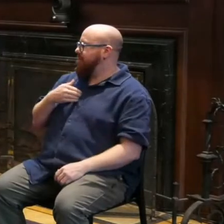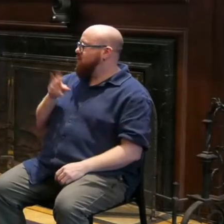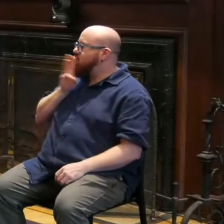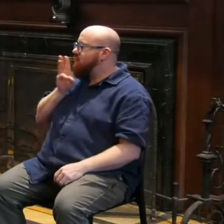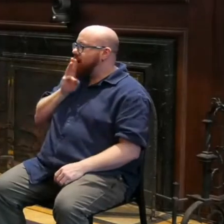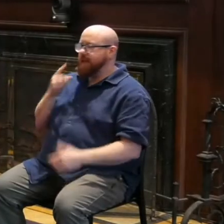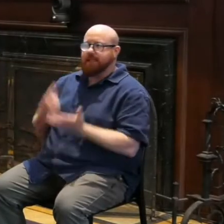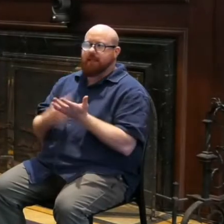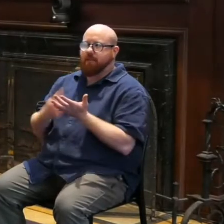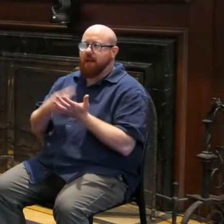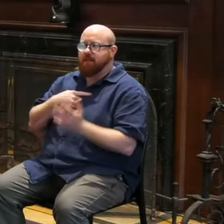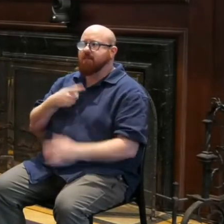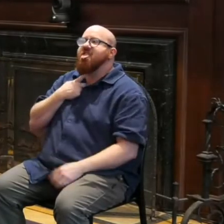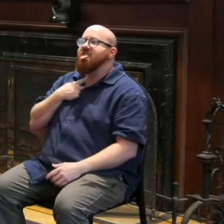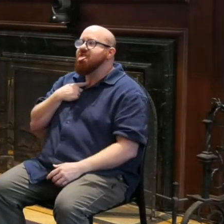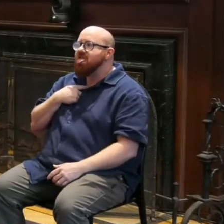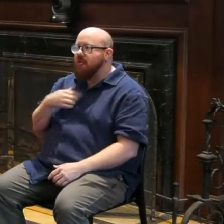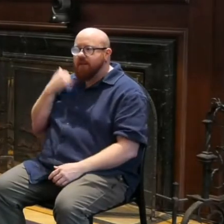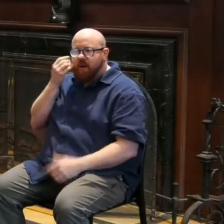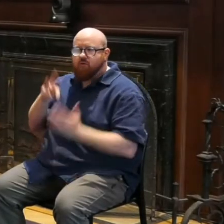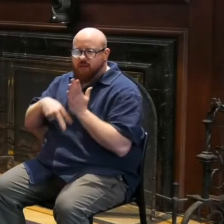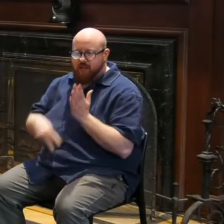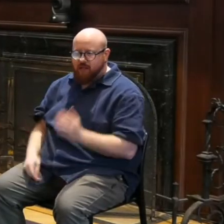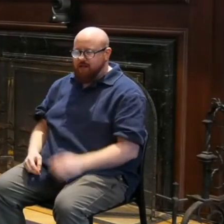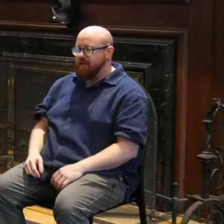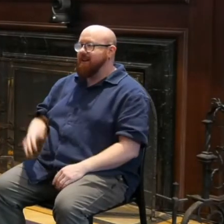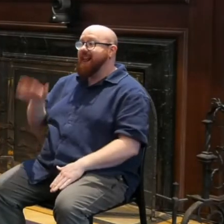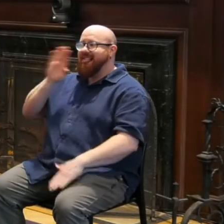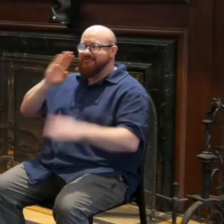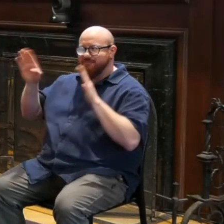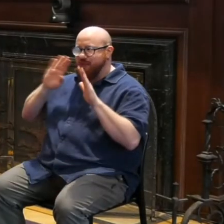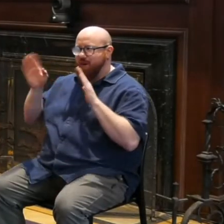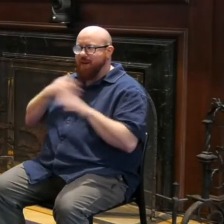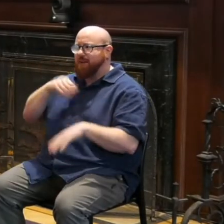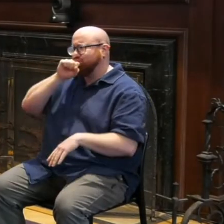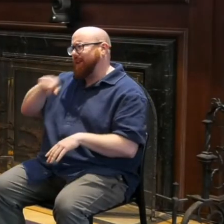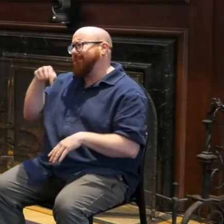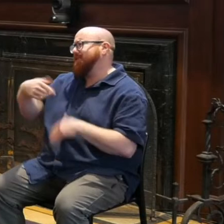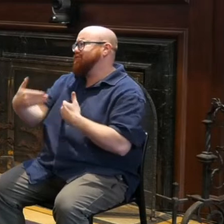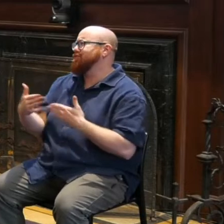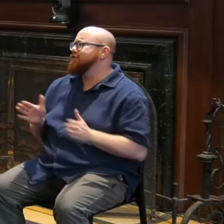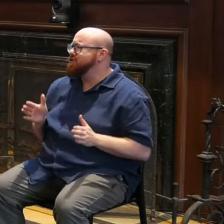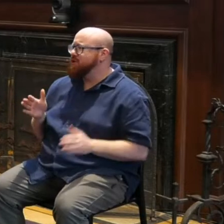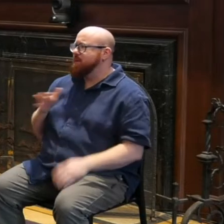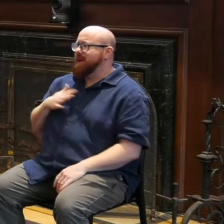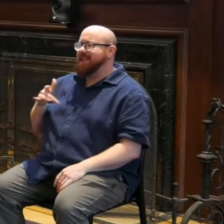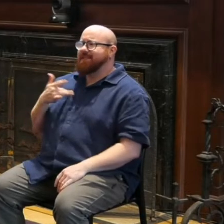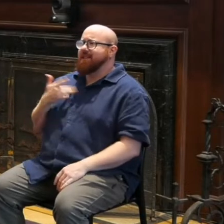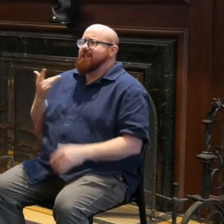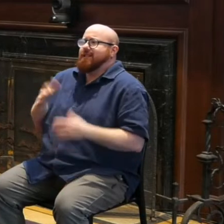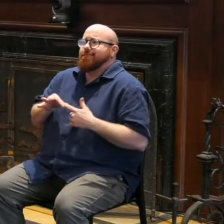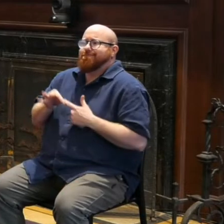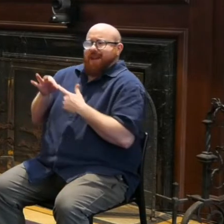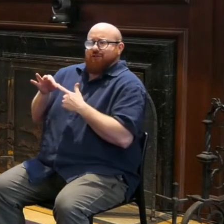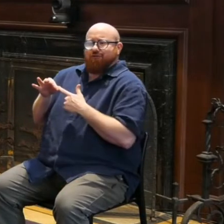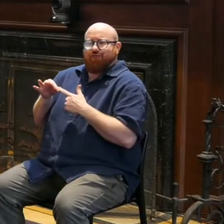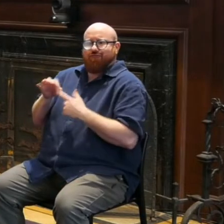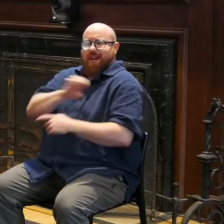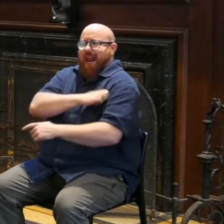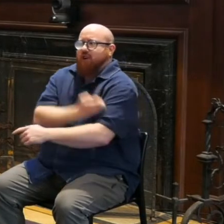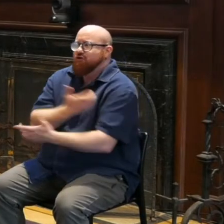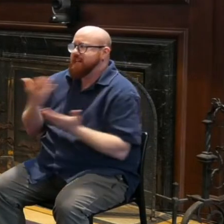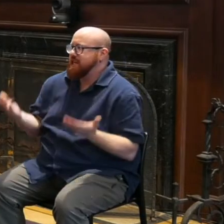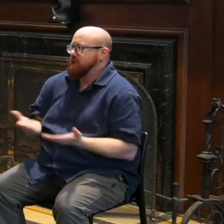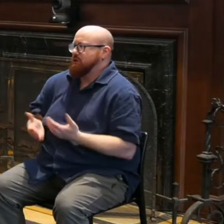Sometimes I get thirsty when I read. Hi, everyone. I just love this room. I feel there's a very special energy here.